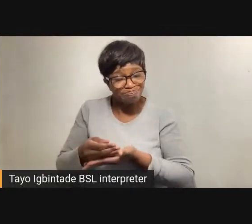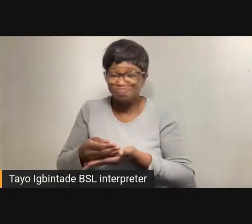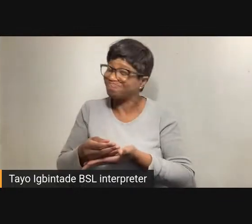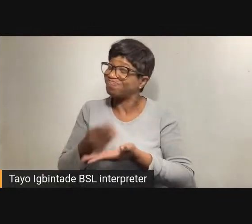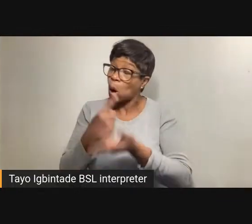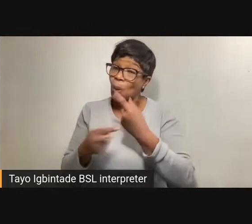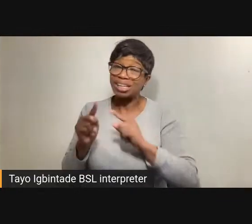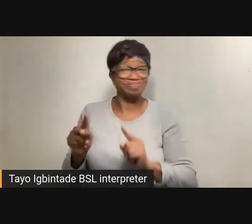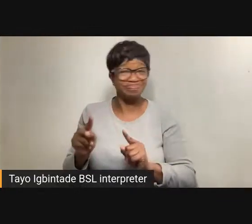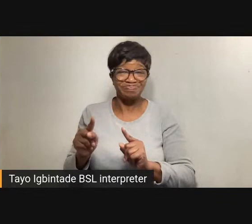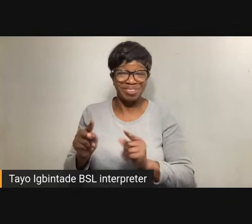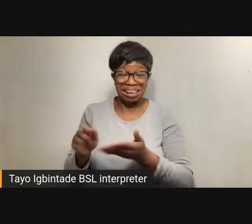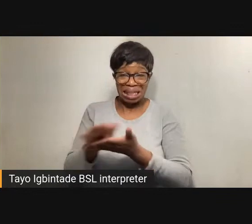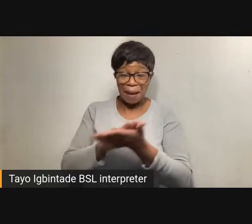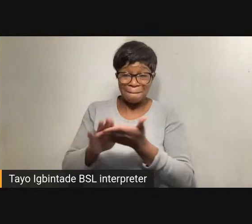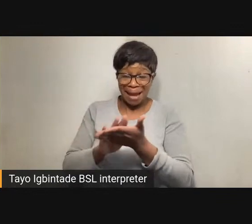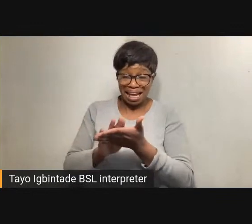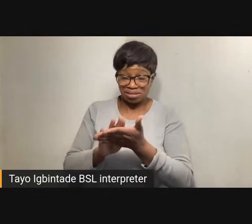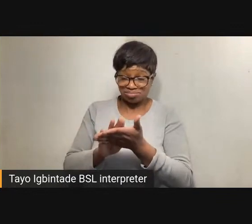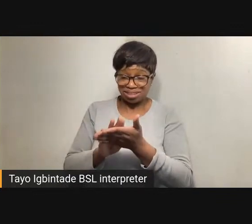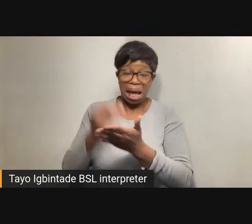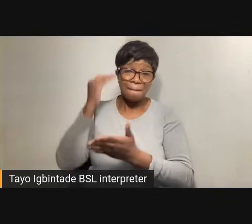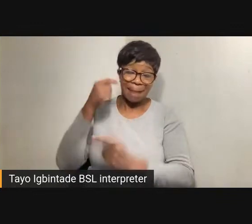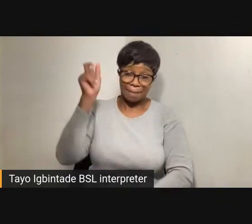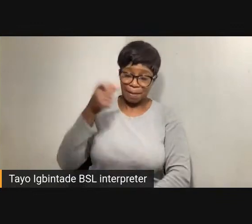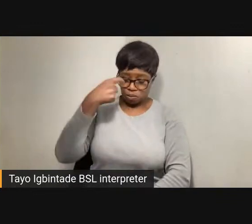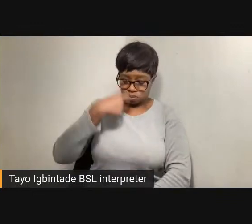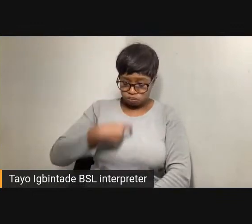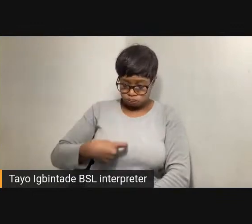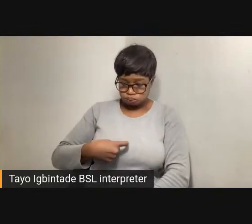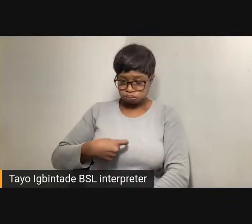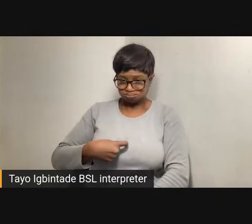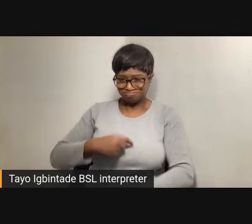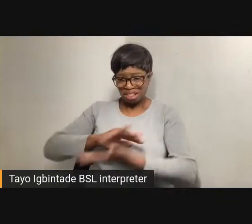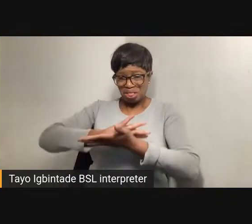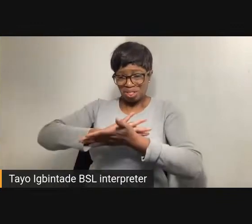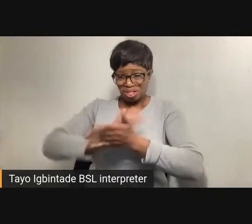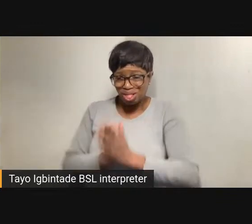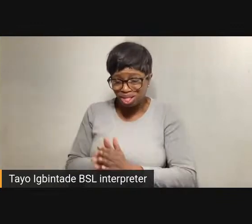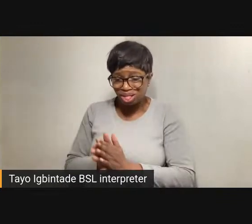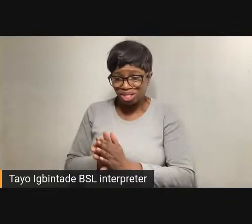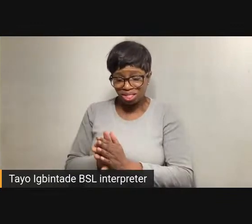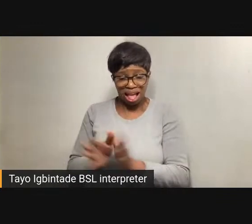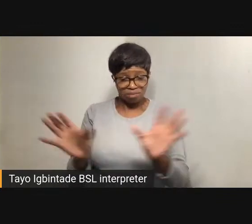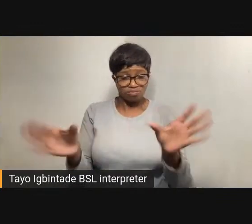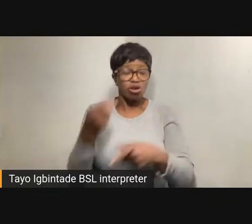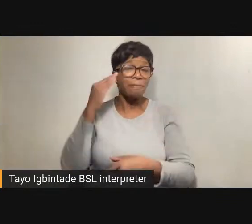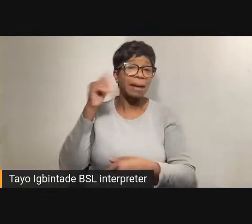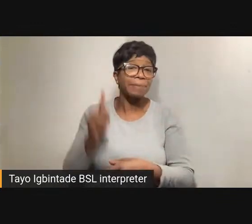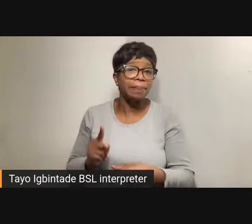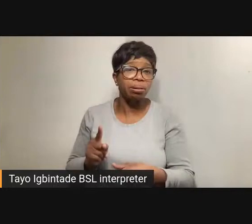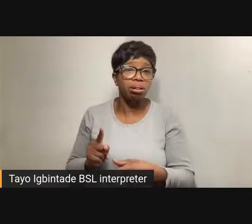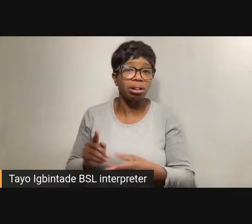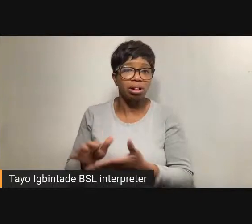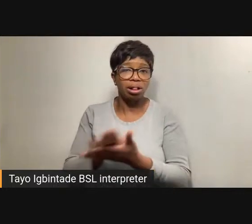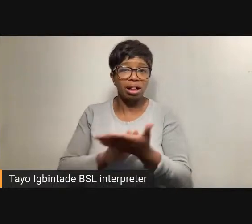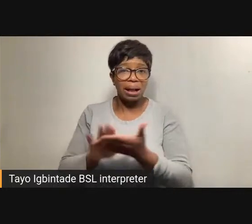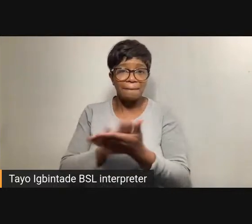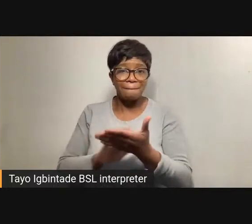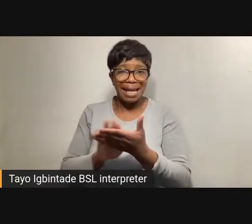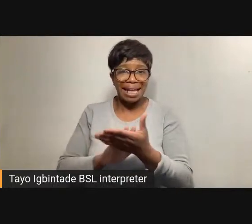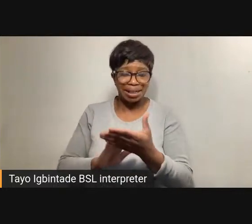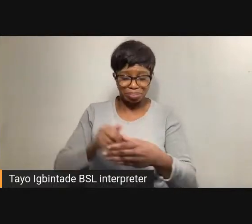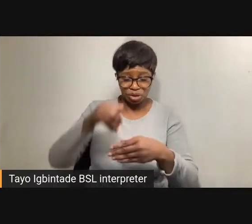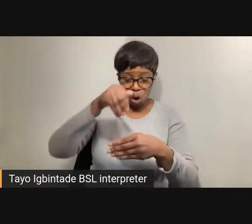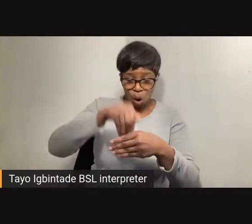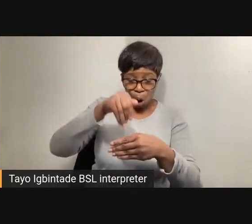individual and collective. It removed the contents and filled the person with information that